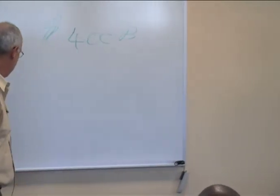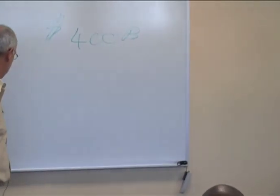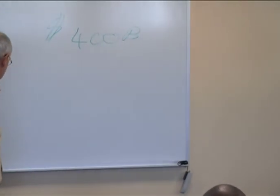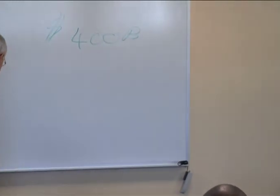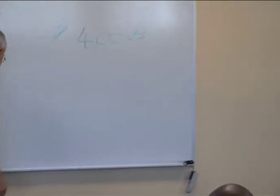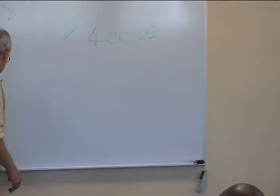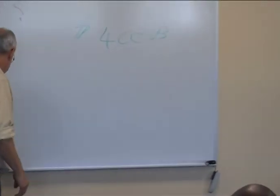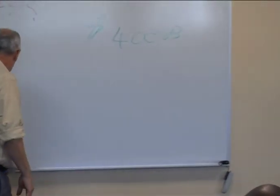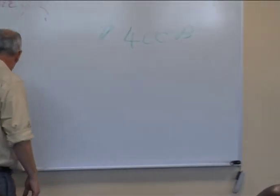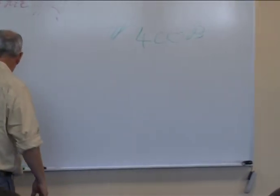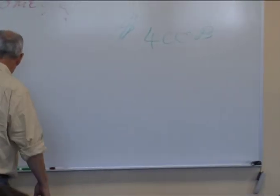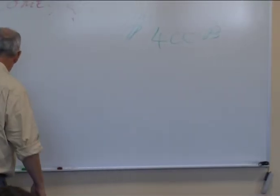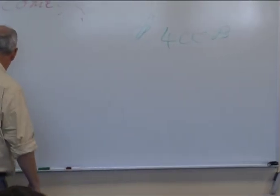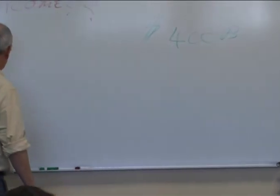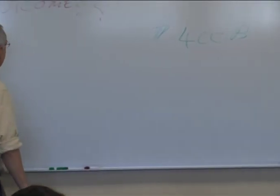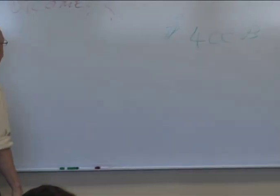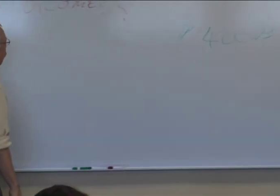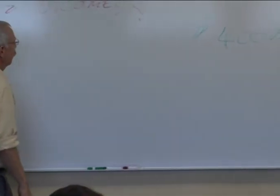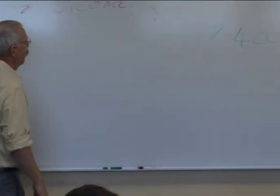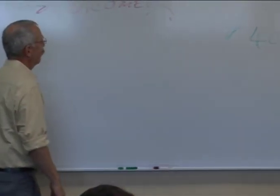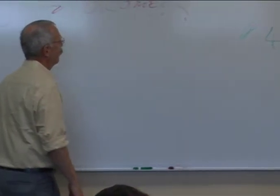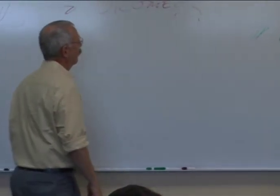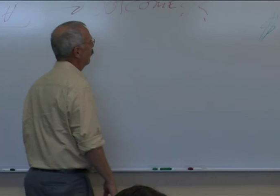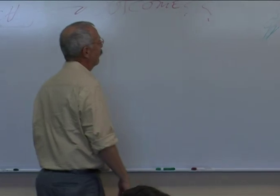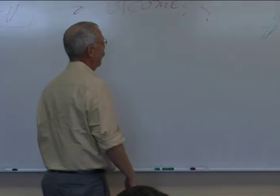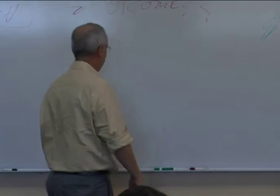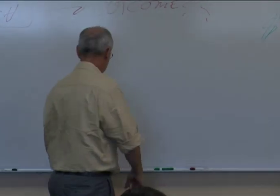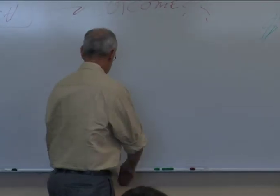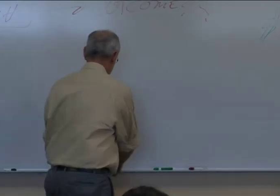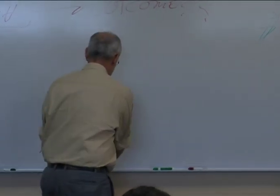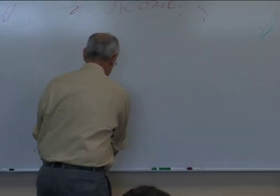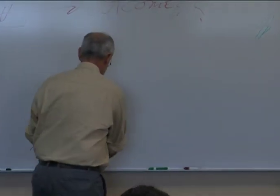Okay, in the interest of time, we need to end, but thank